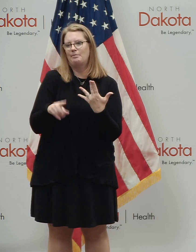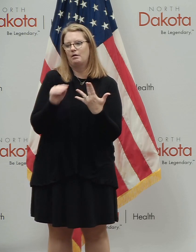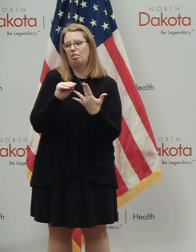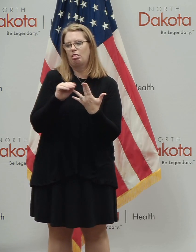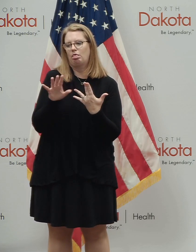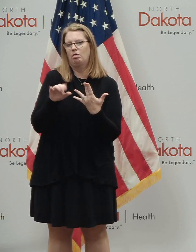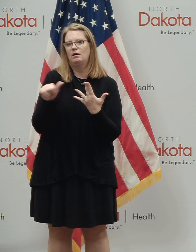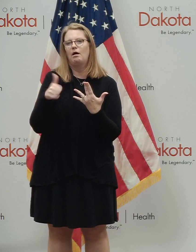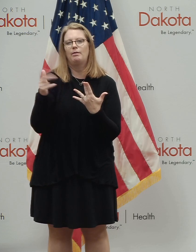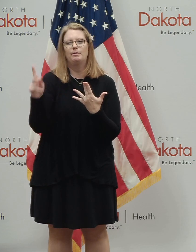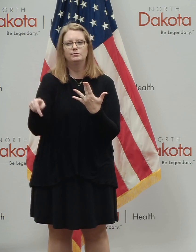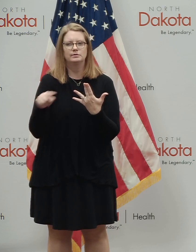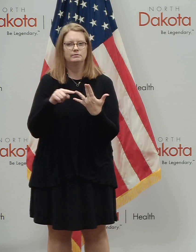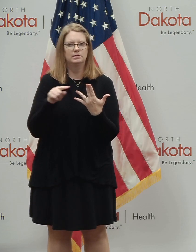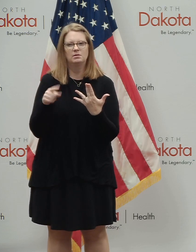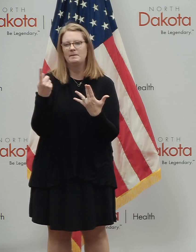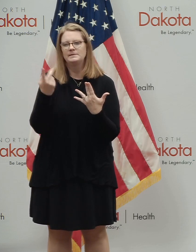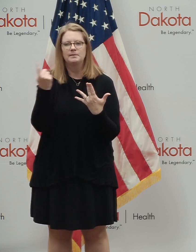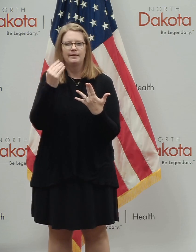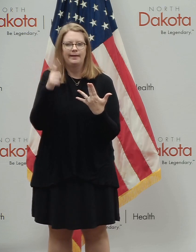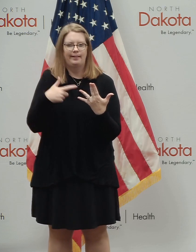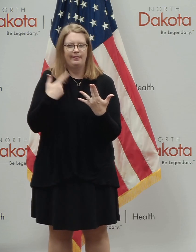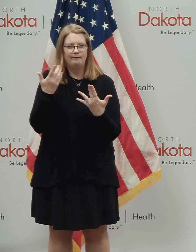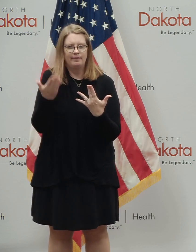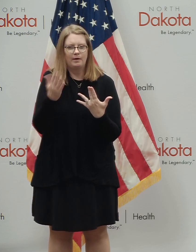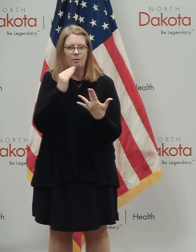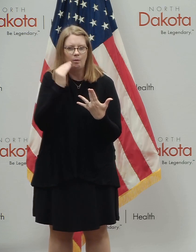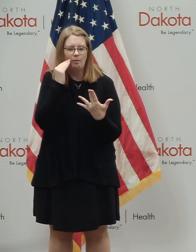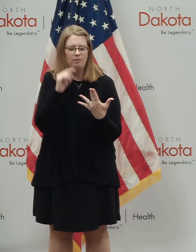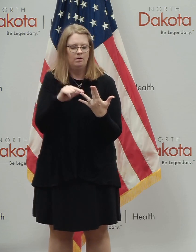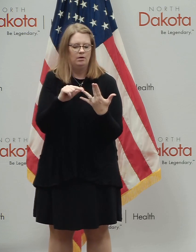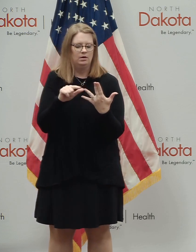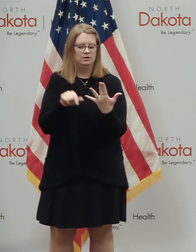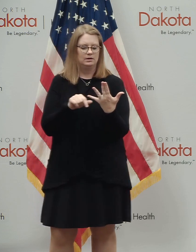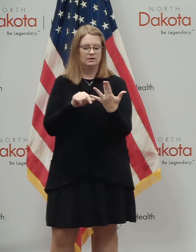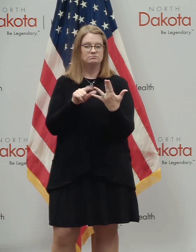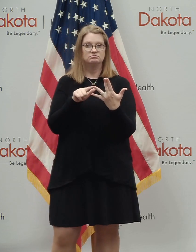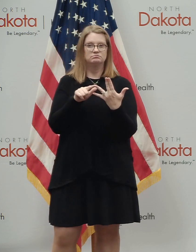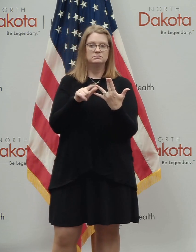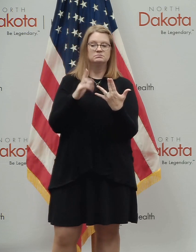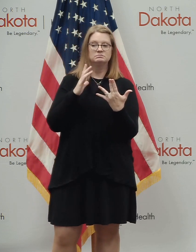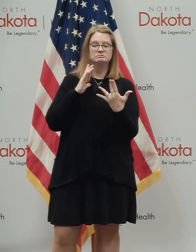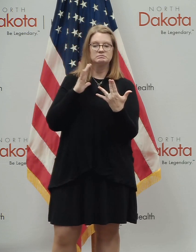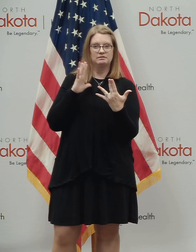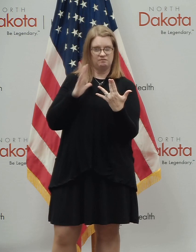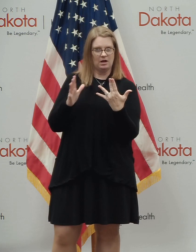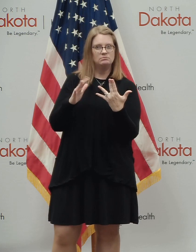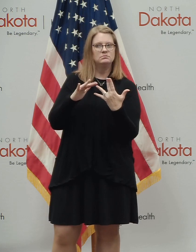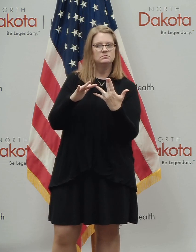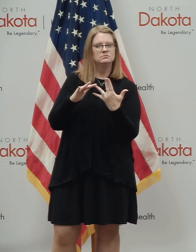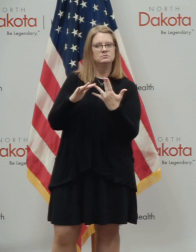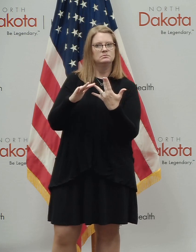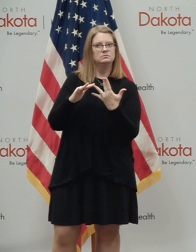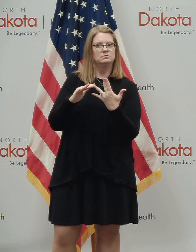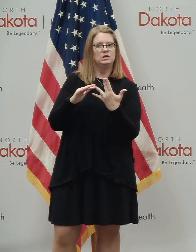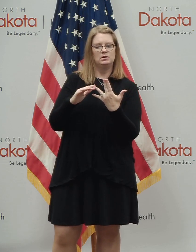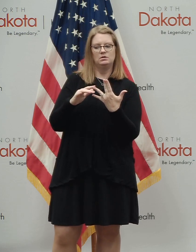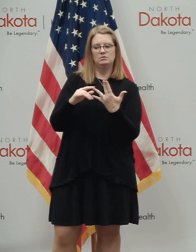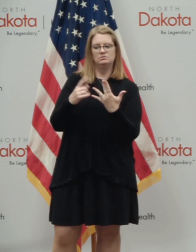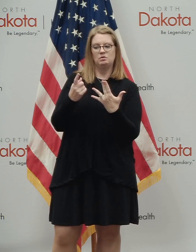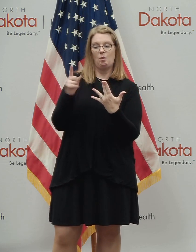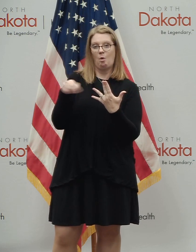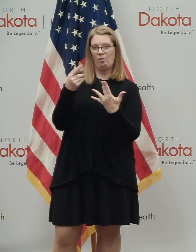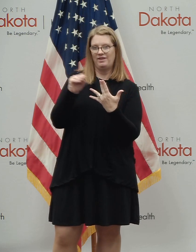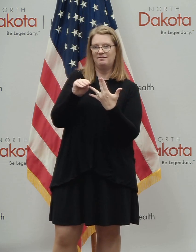it to one other person, maybe somebody else in the household. And then you'd still be well below R0 of